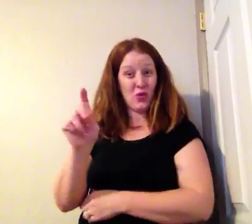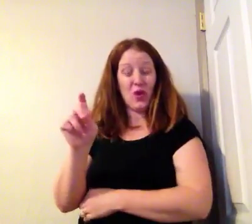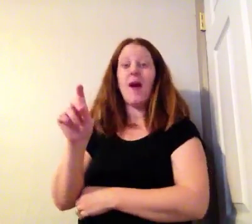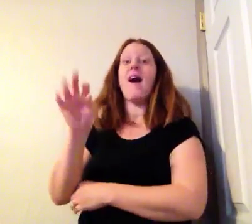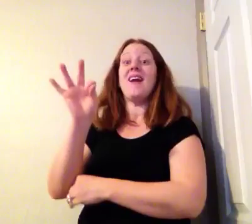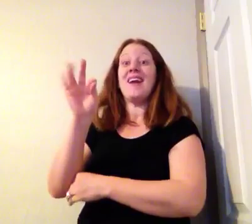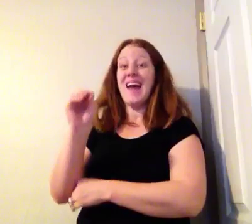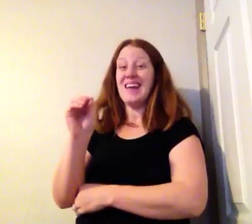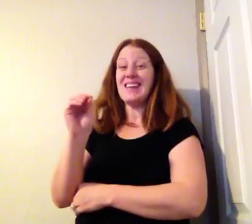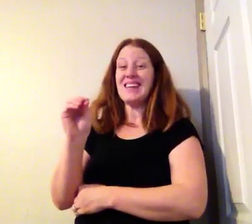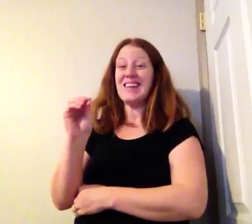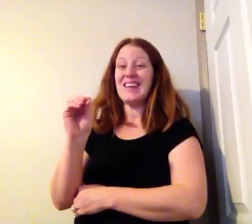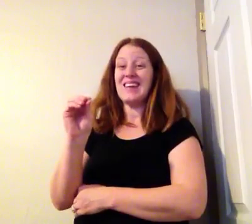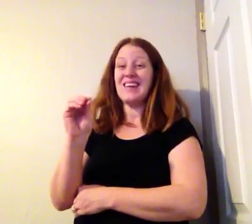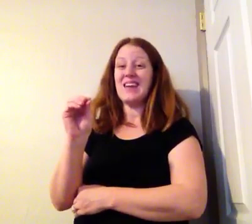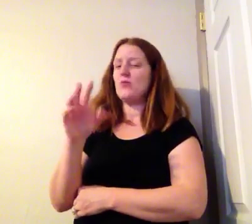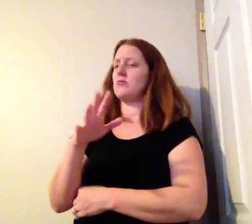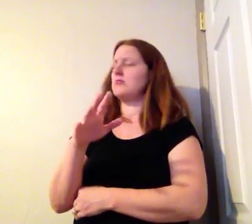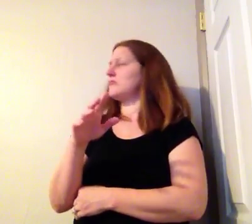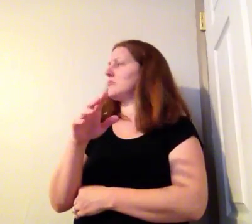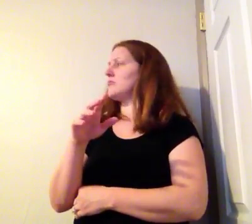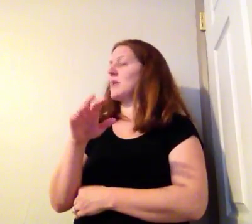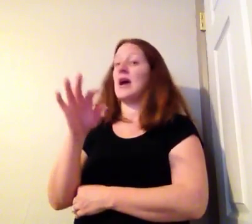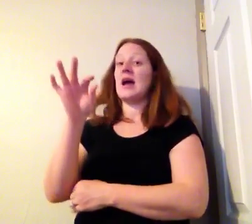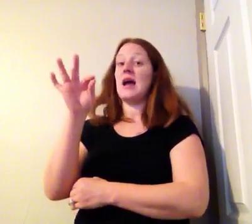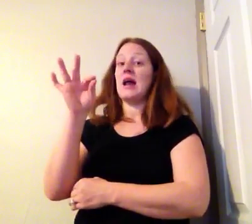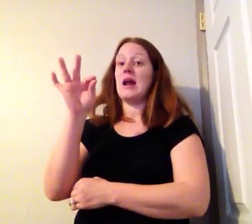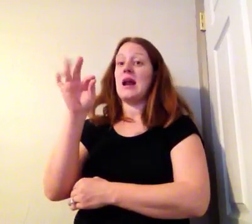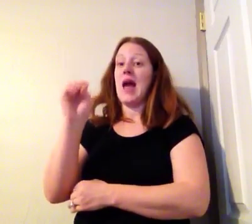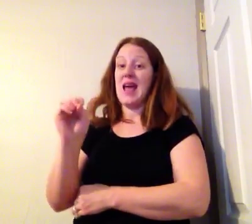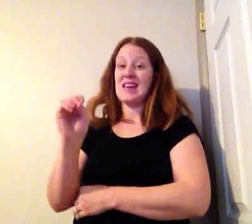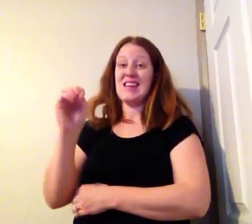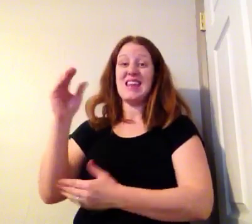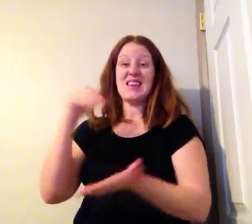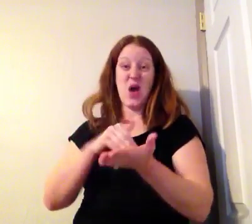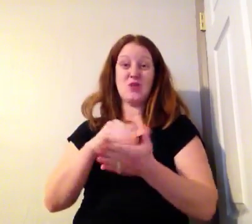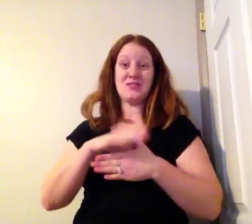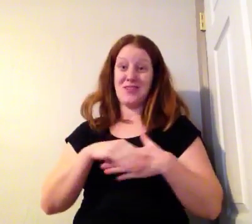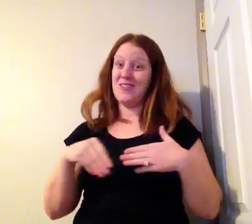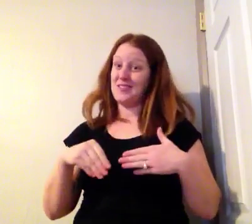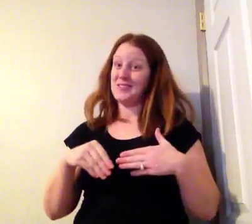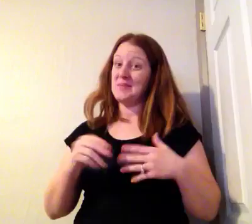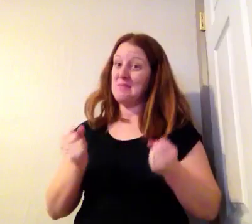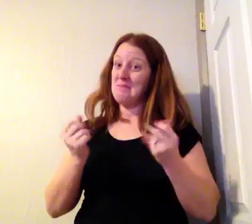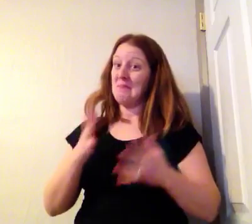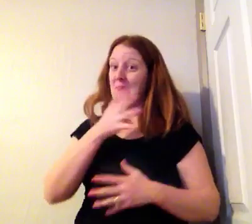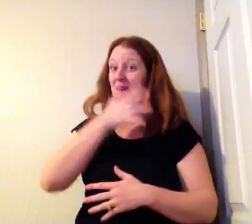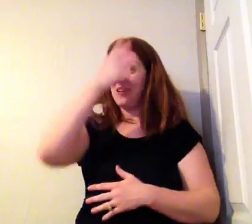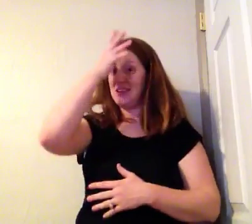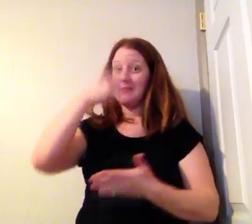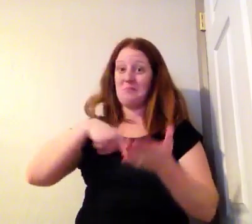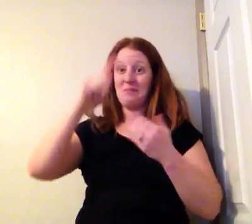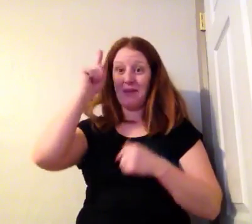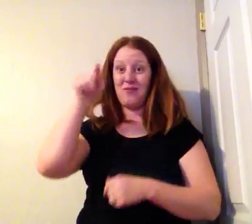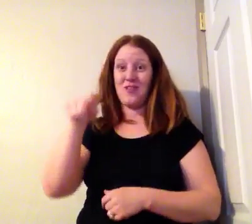that? I think they wouldn't be very, and this is funny one time, but it's going to happen a lot of times, okay? It's not funny,